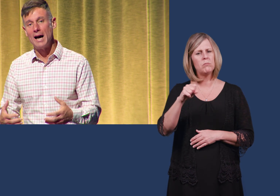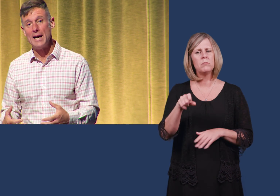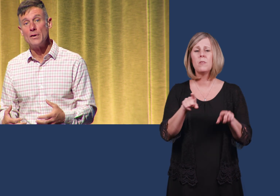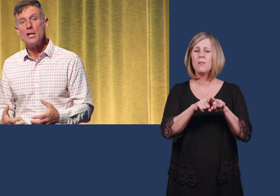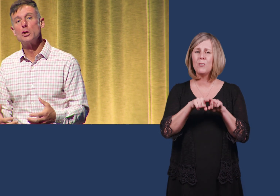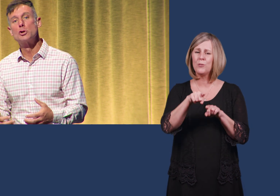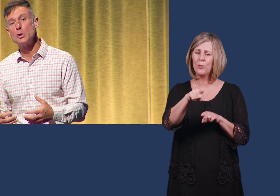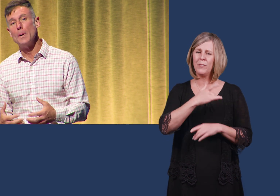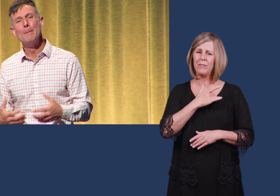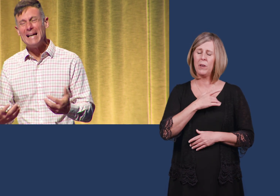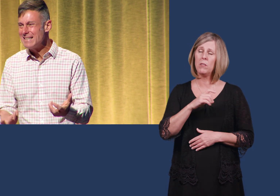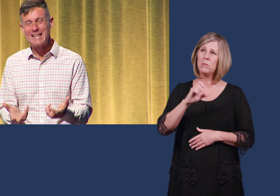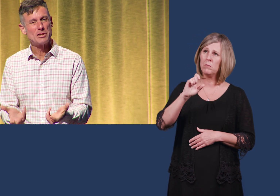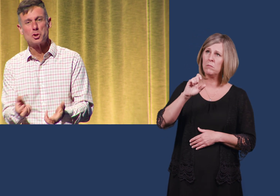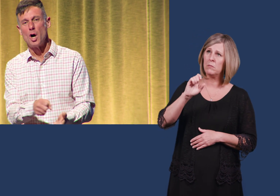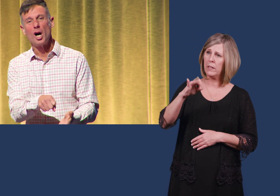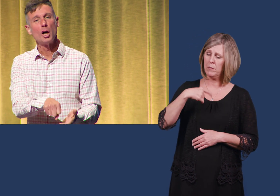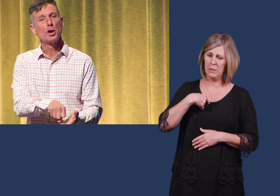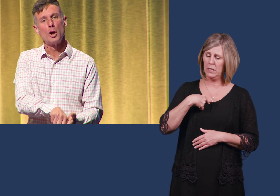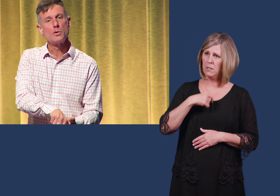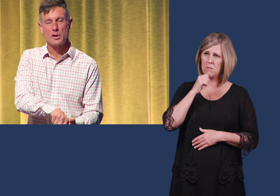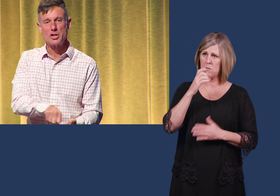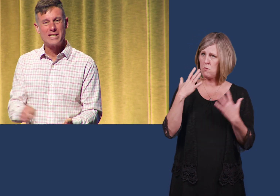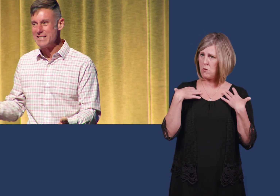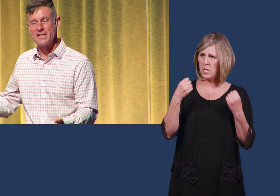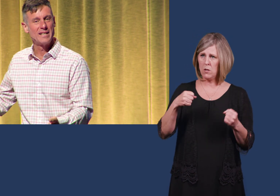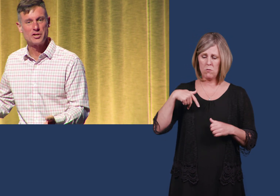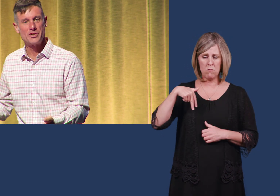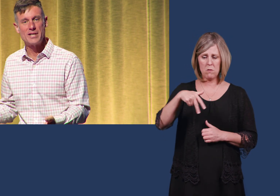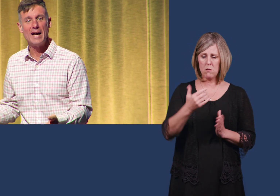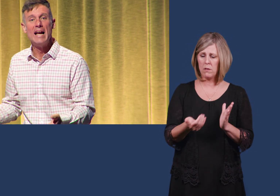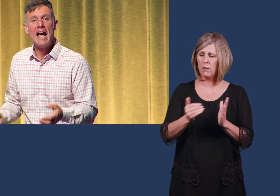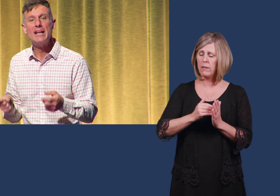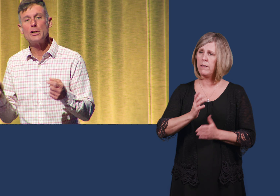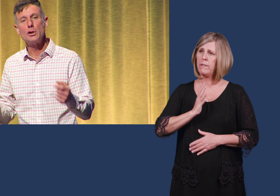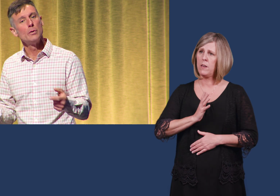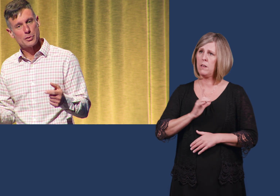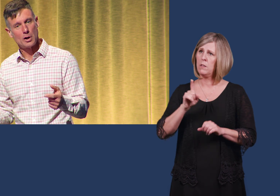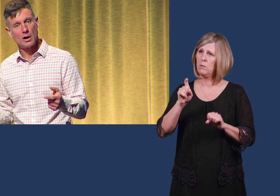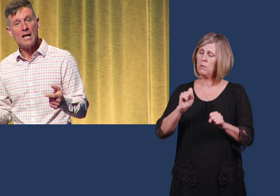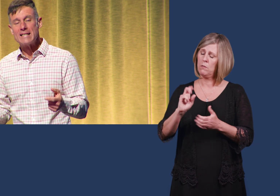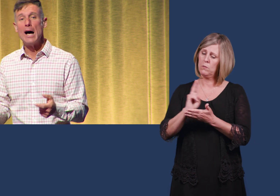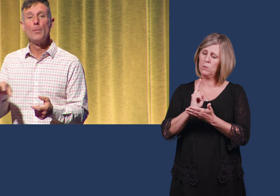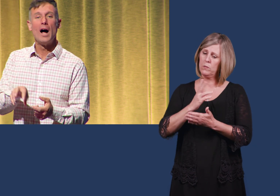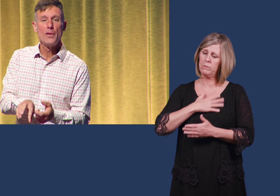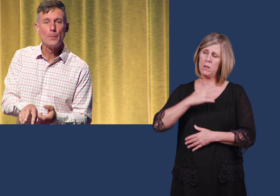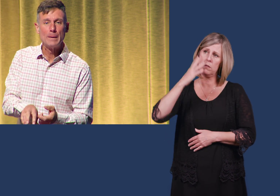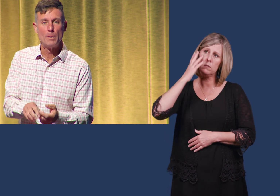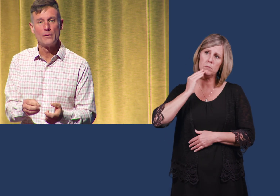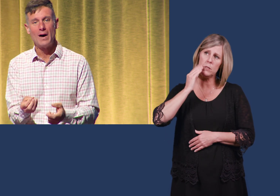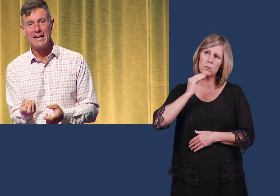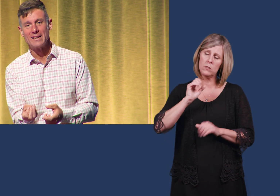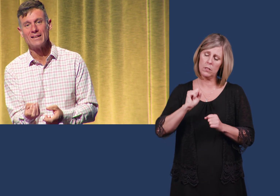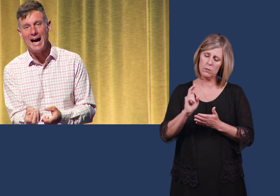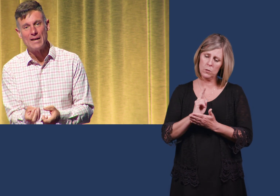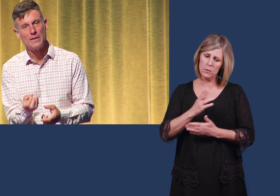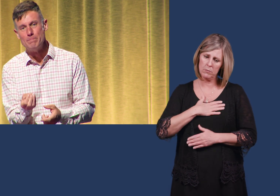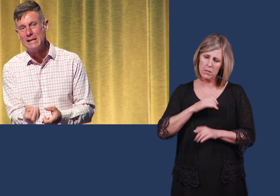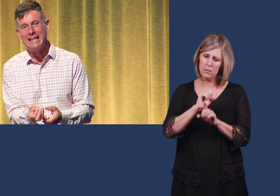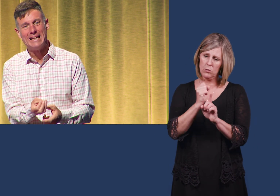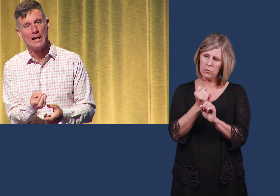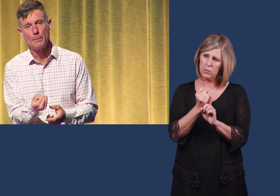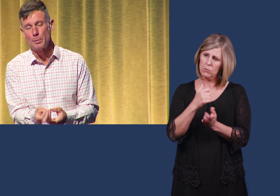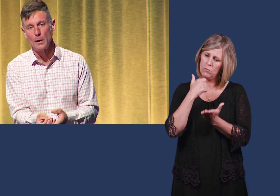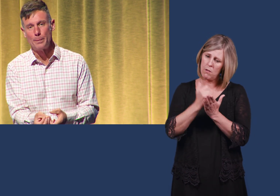her life to do amazing things, to draw her closer to Jesus, as she said, and to use her to help other people find life